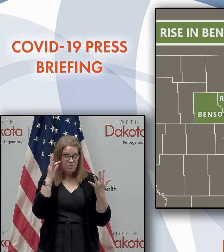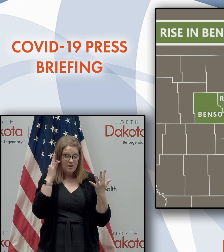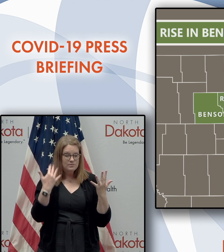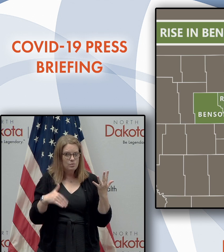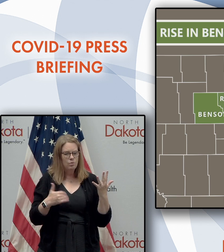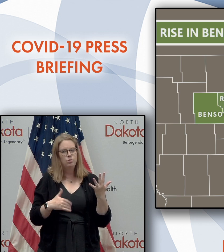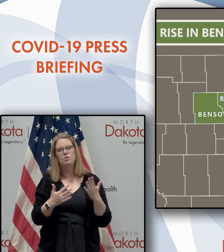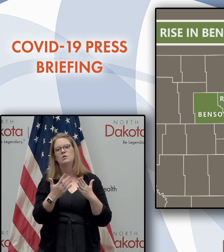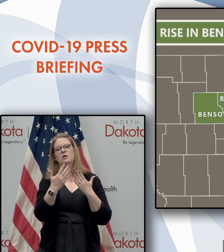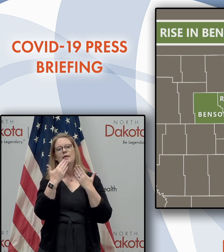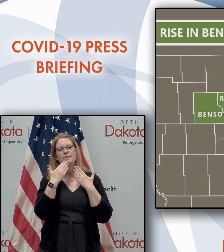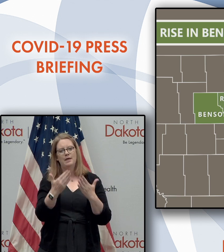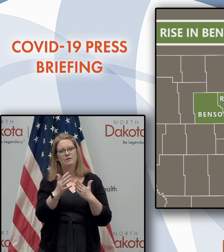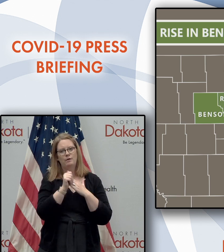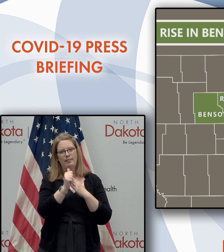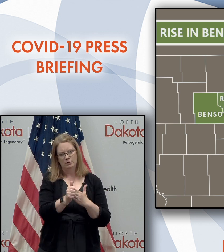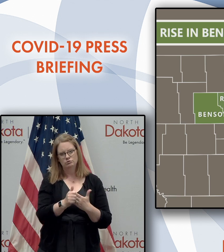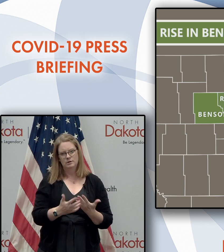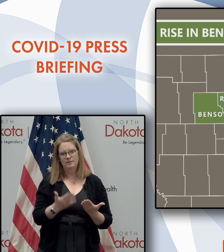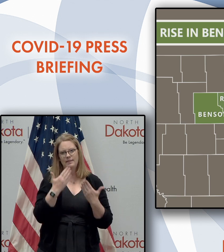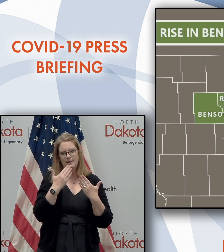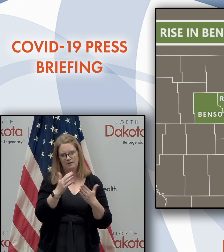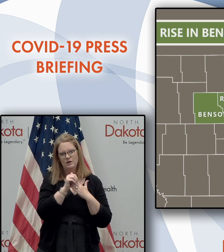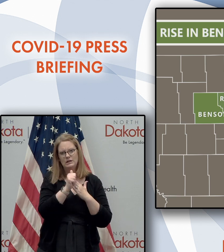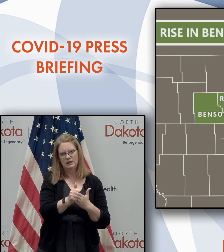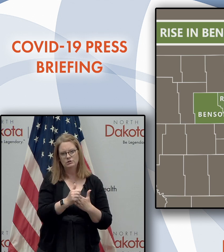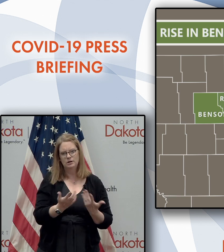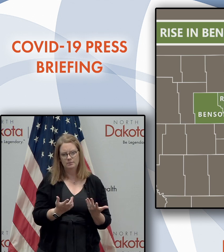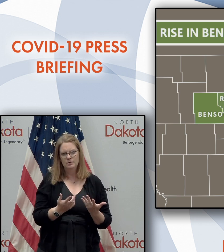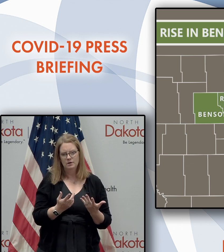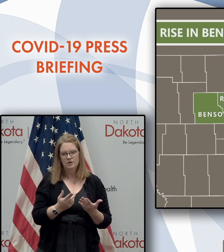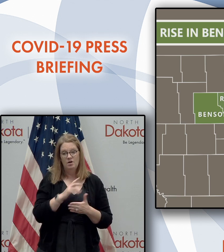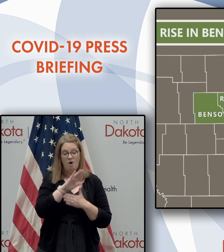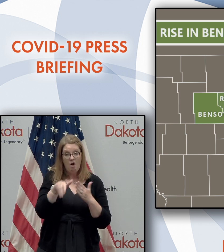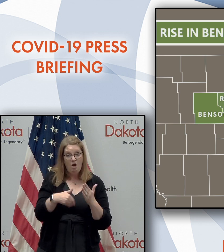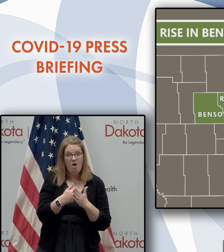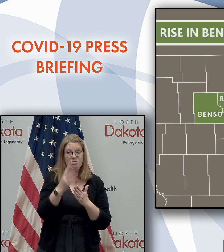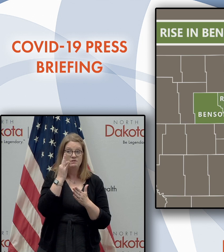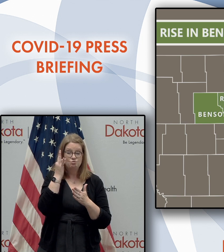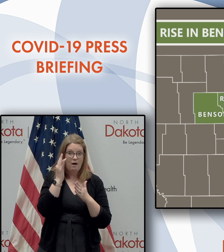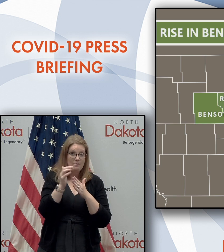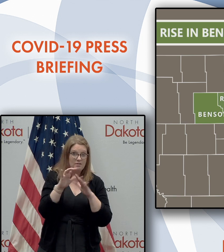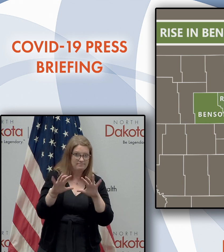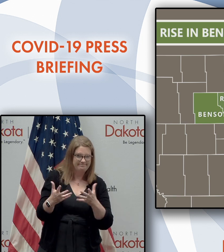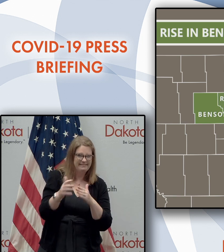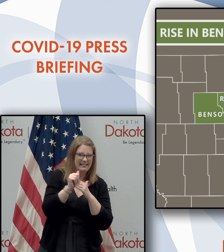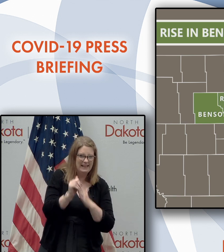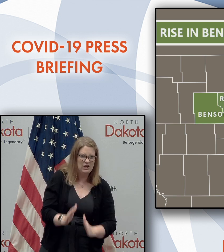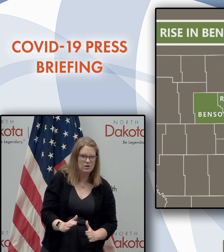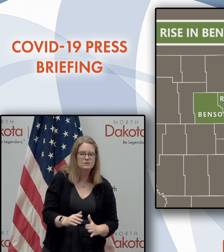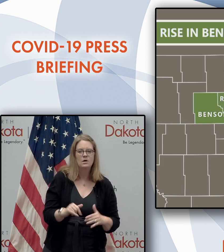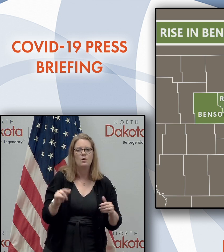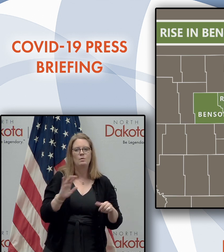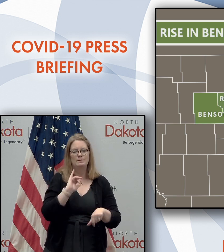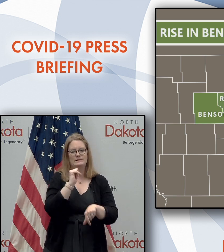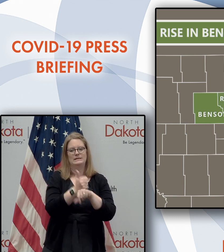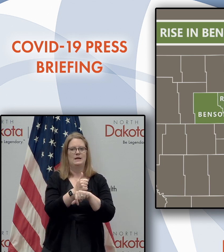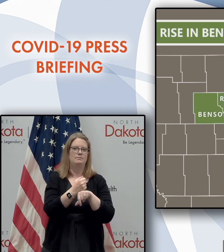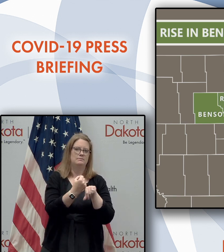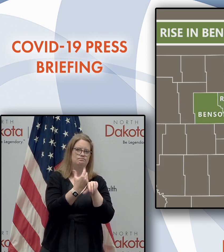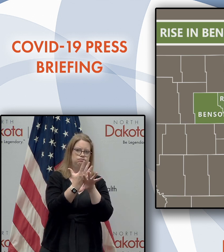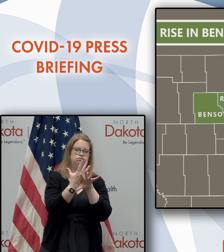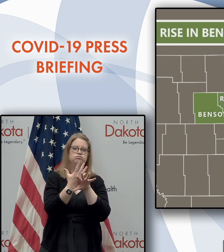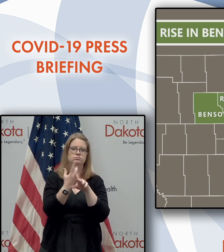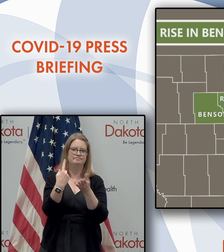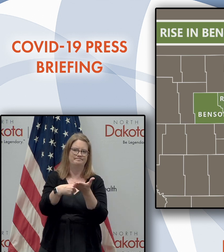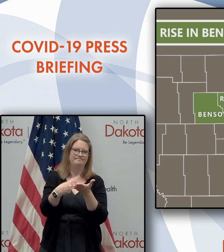their leadership. And we'll be scheduling another call with all the tribal leaders soon, but we're working closely to make sure that Spirit